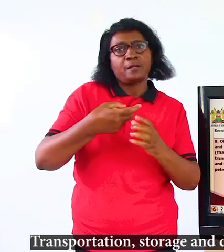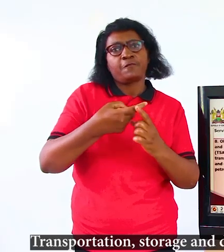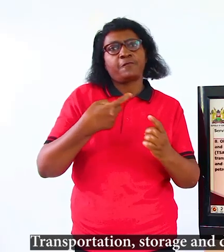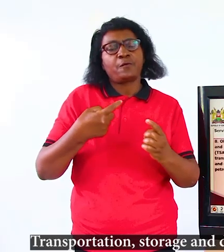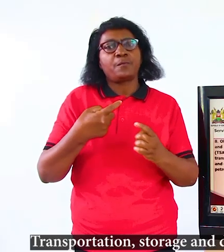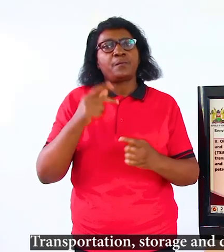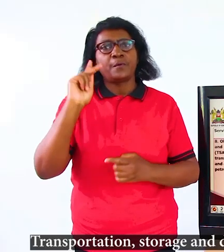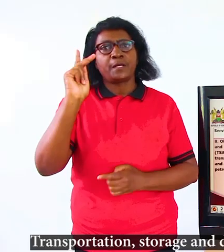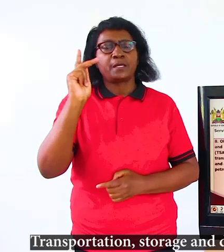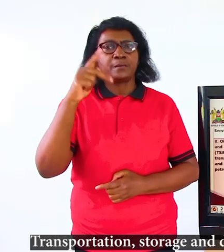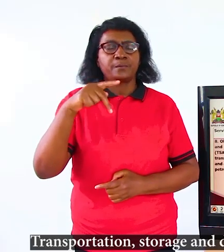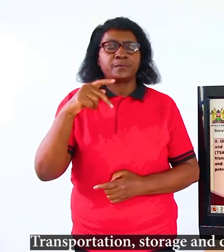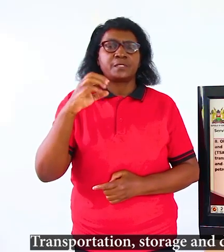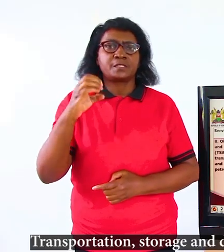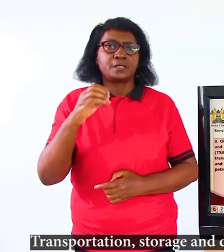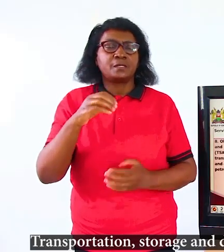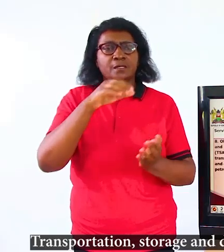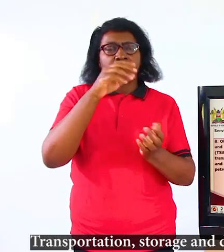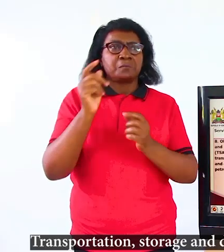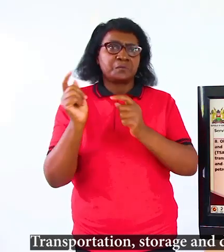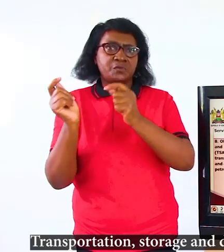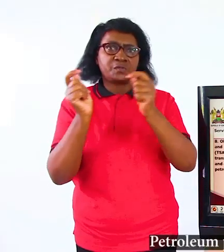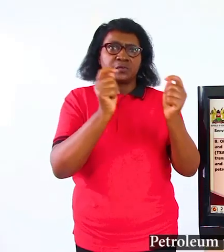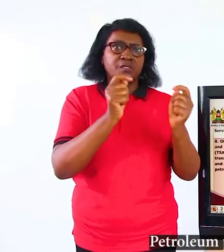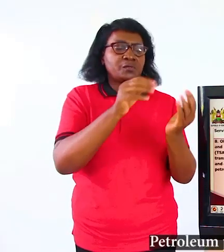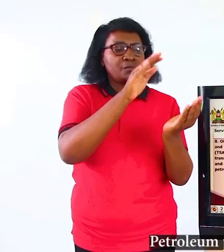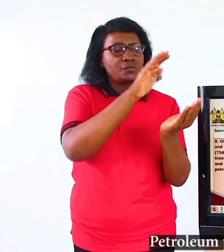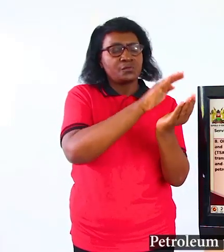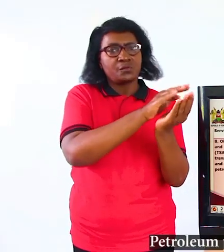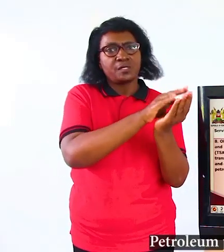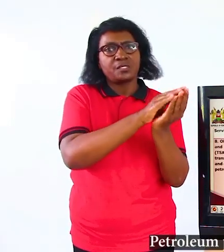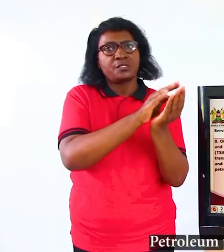Transportation, storage, and dispensing of refined petroleum products.